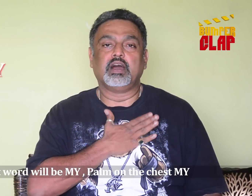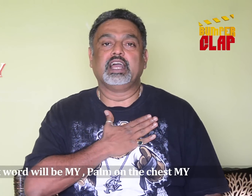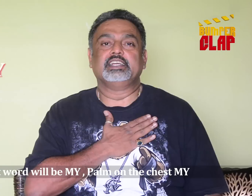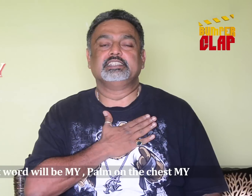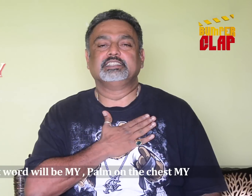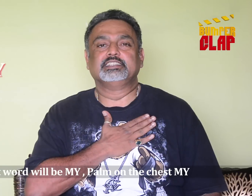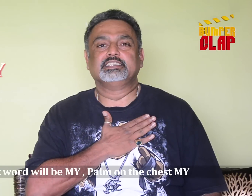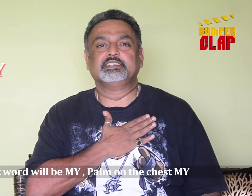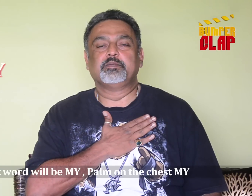my.